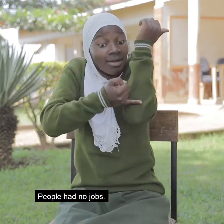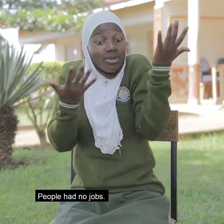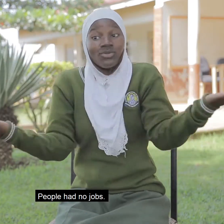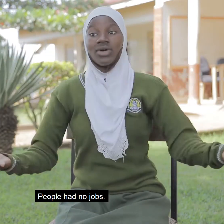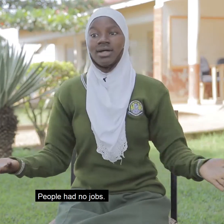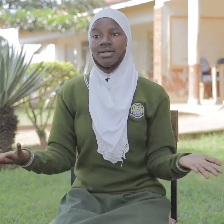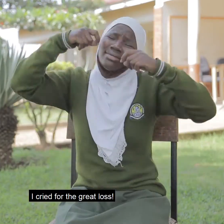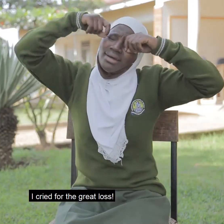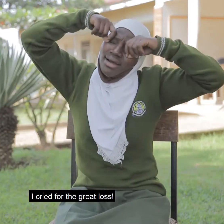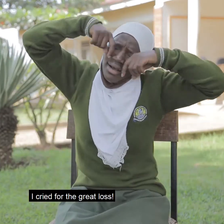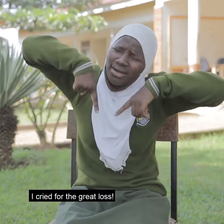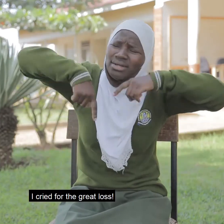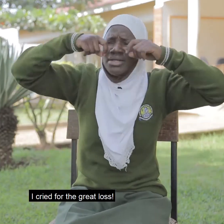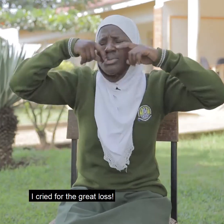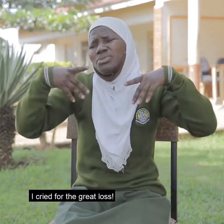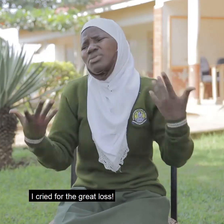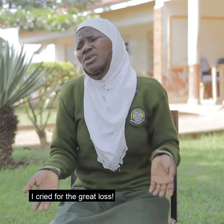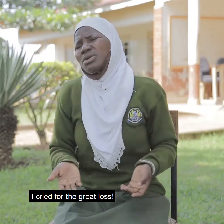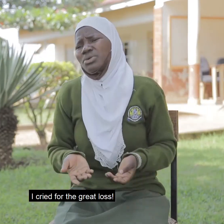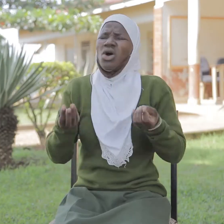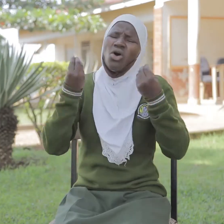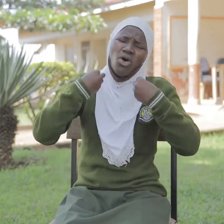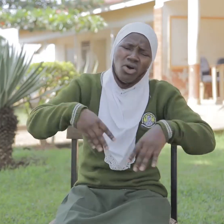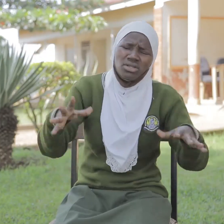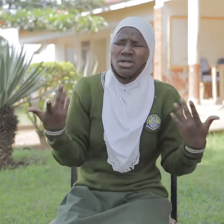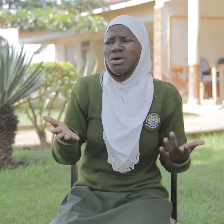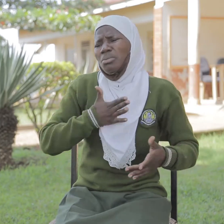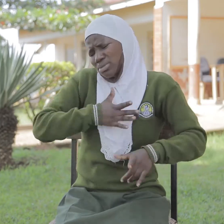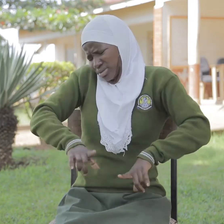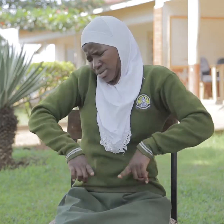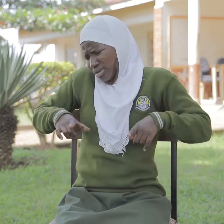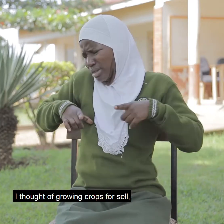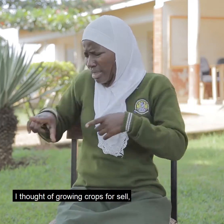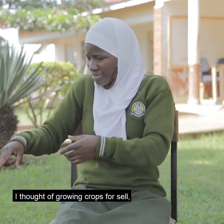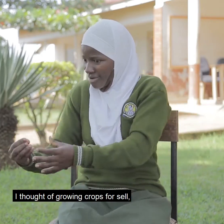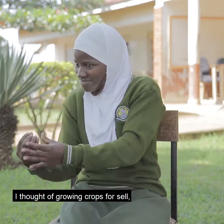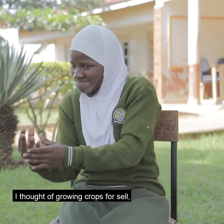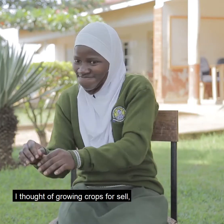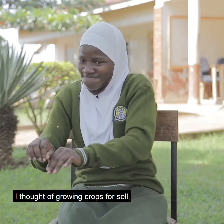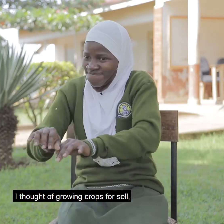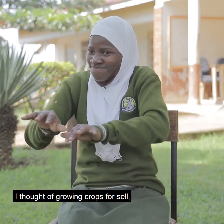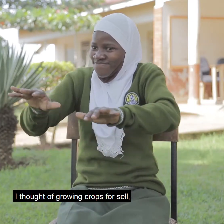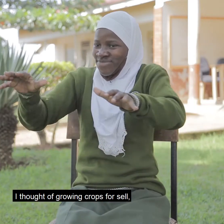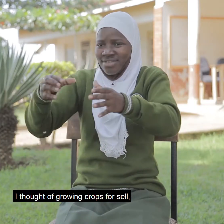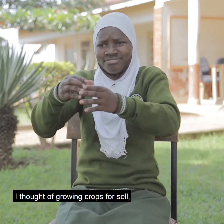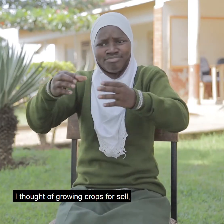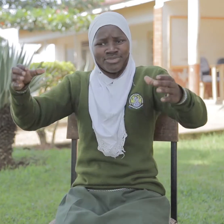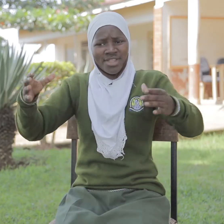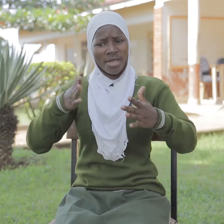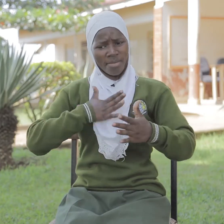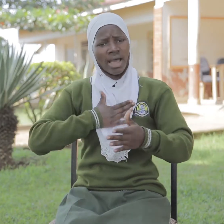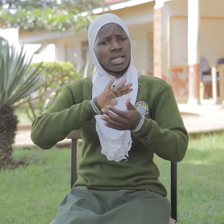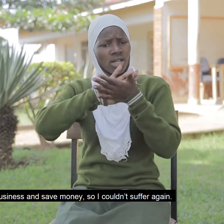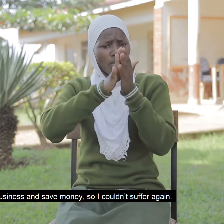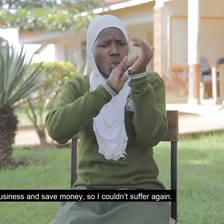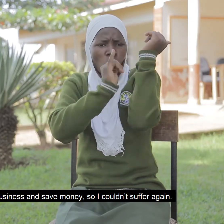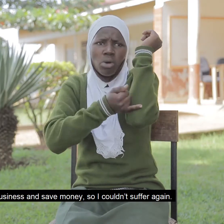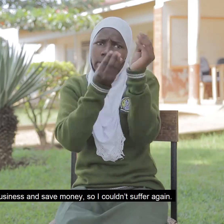jobs. I cried for the great loss. I thought of growing crops for sale, start a business and